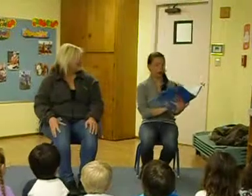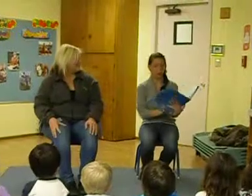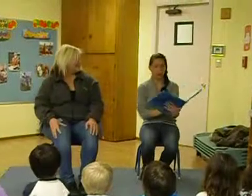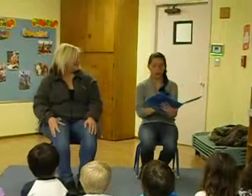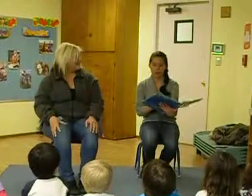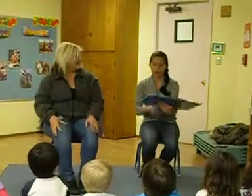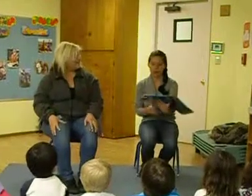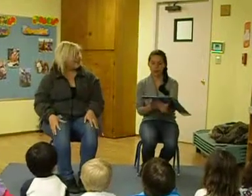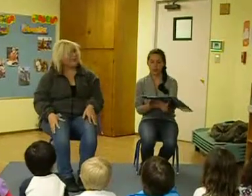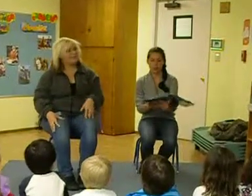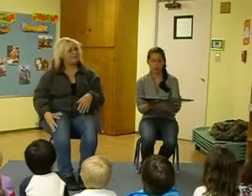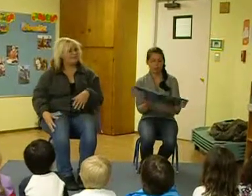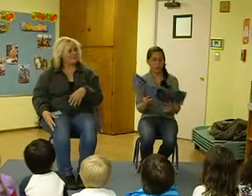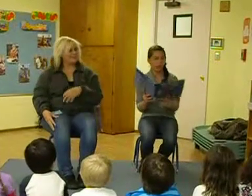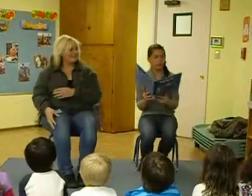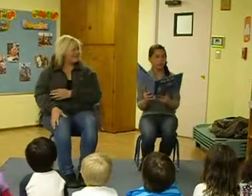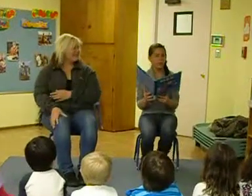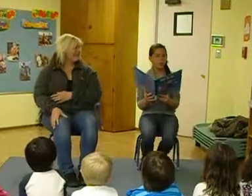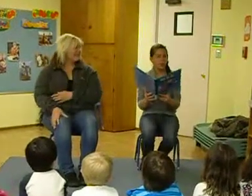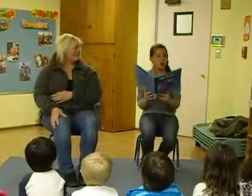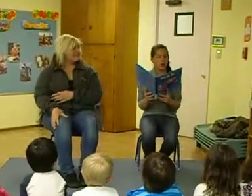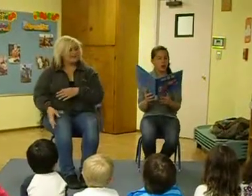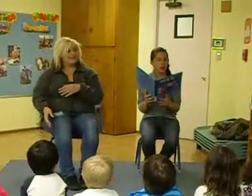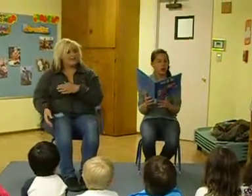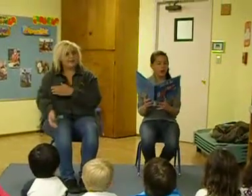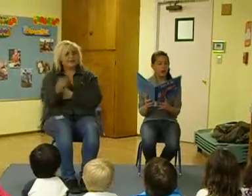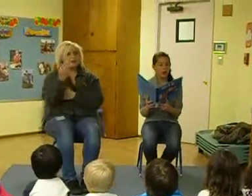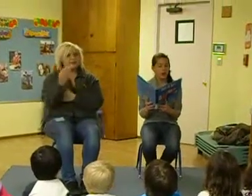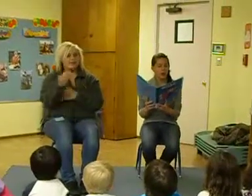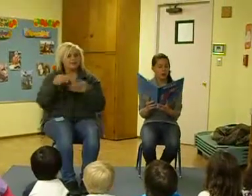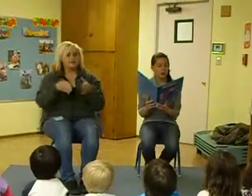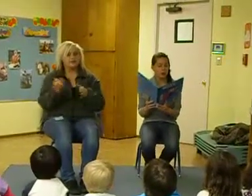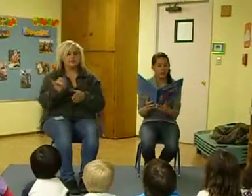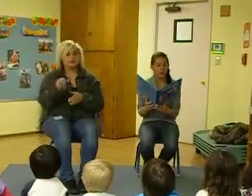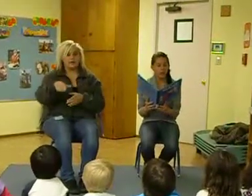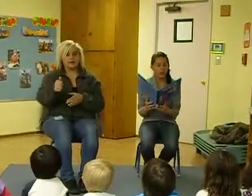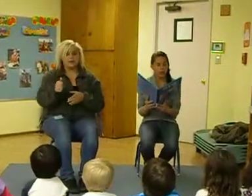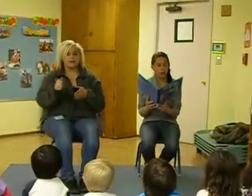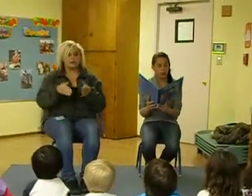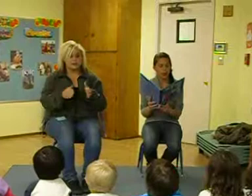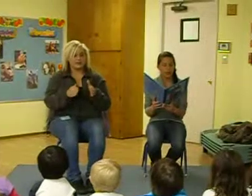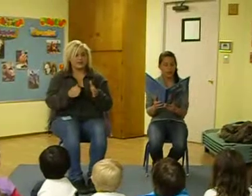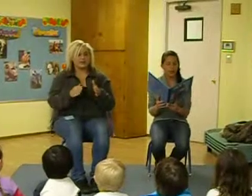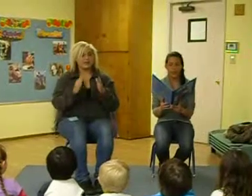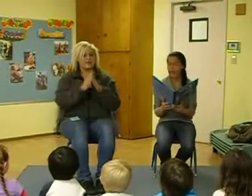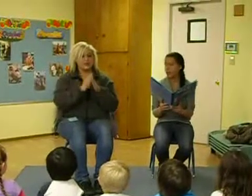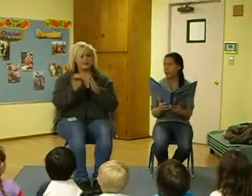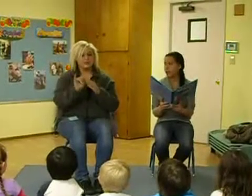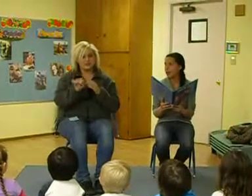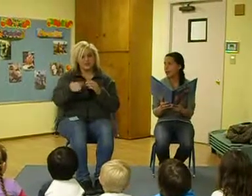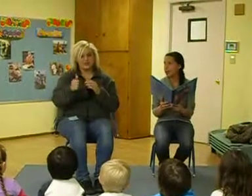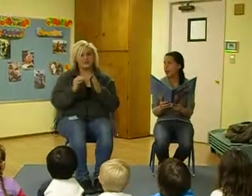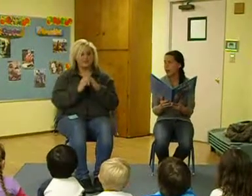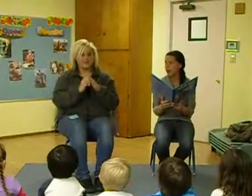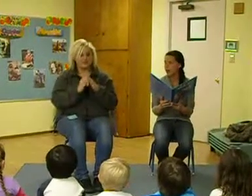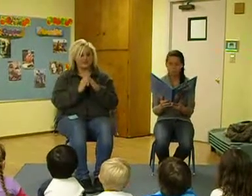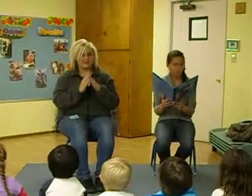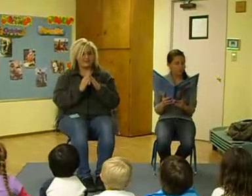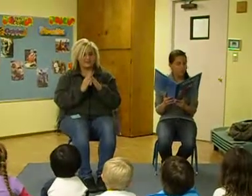I'm gonna read it. I'm gonna Okay. show the pictures. Morning arrived on a street like any other street, in a town like any other town.